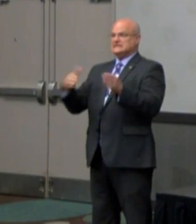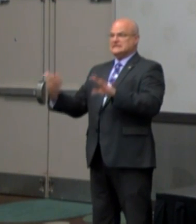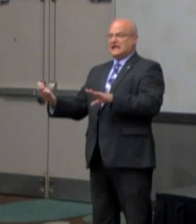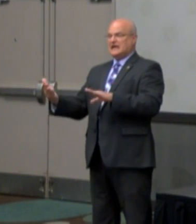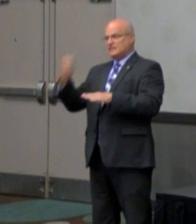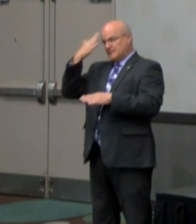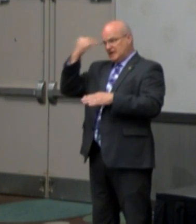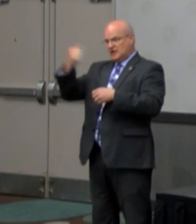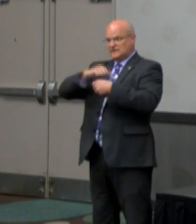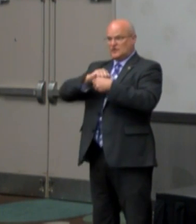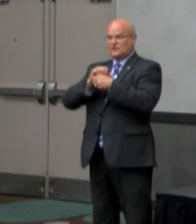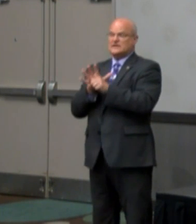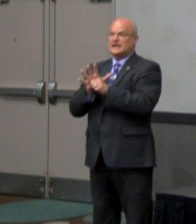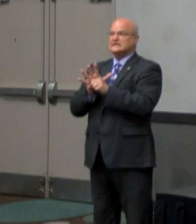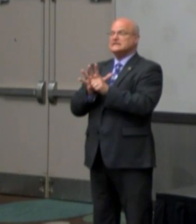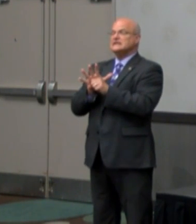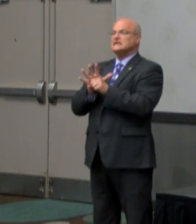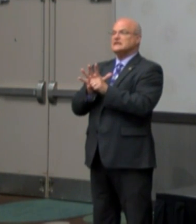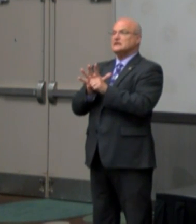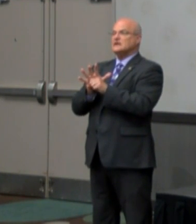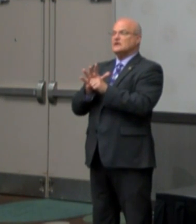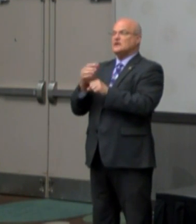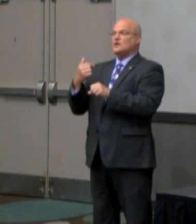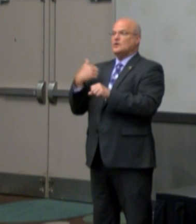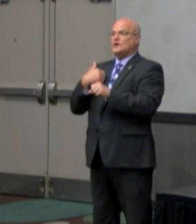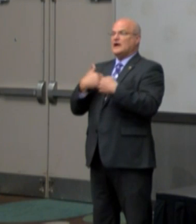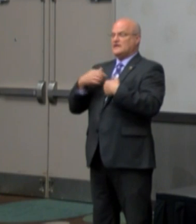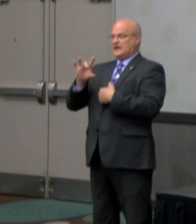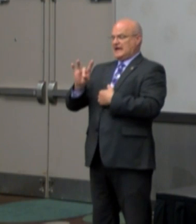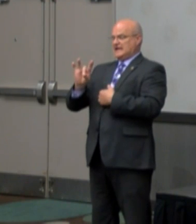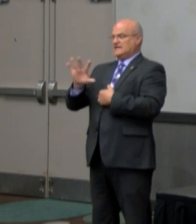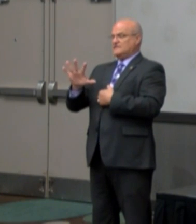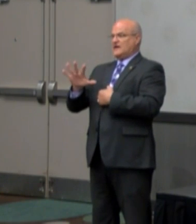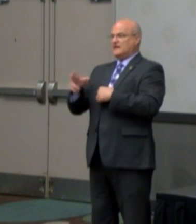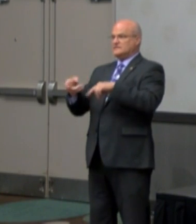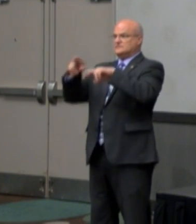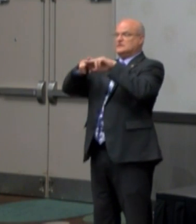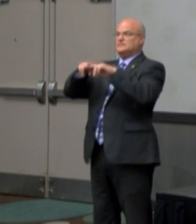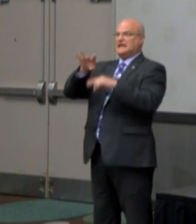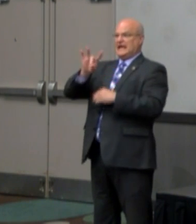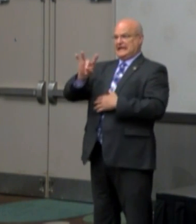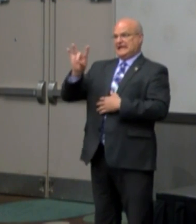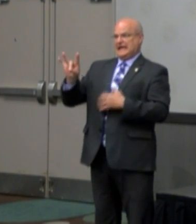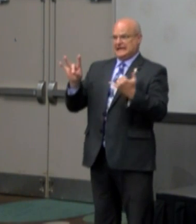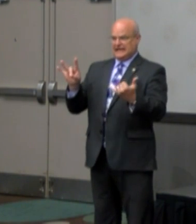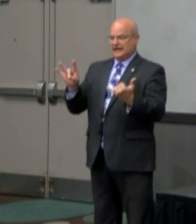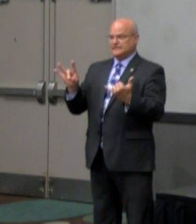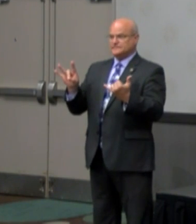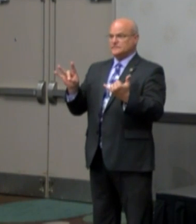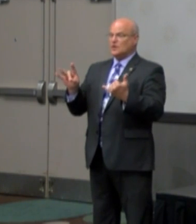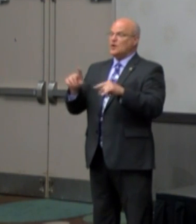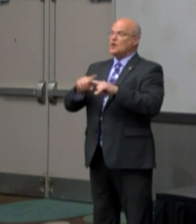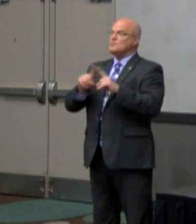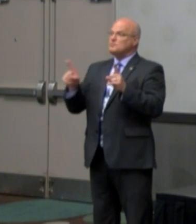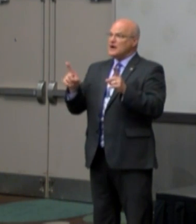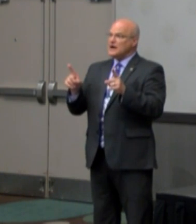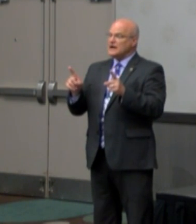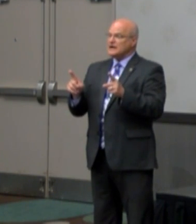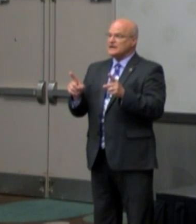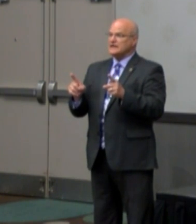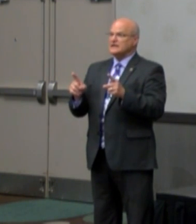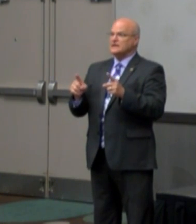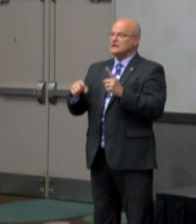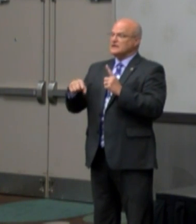as a result of COVID-19, we've gone from 85 to 88. What is encouraging is